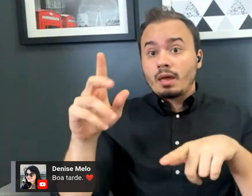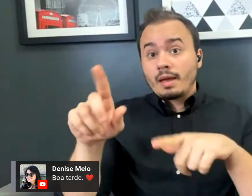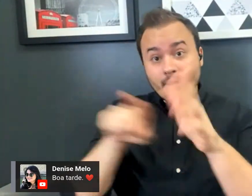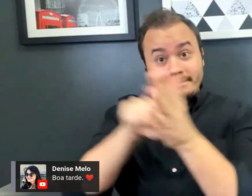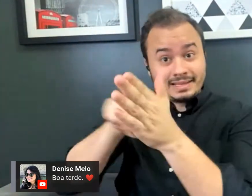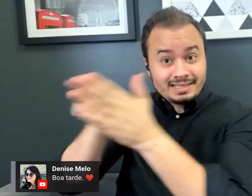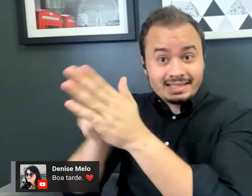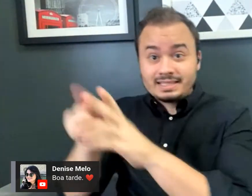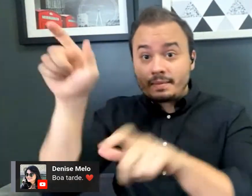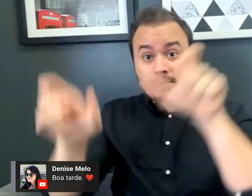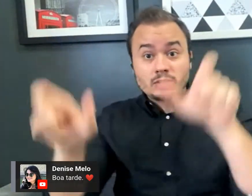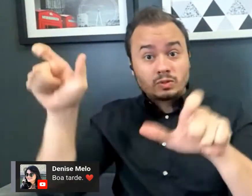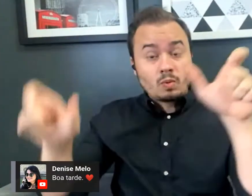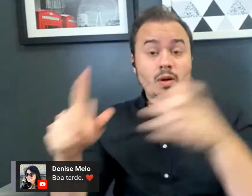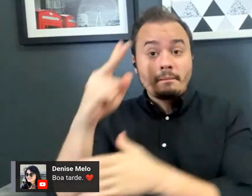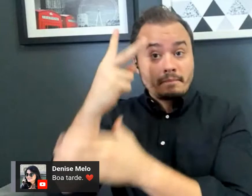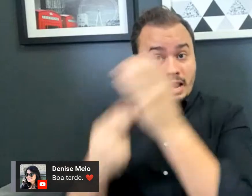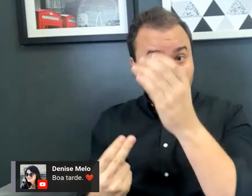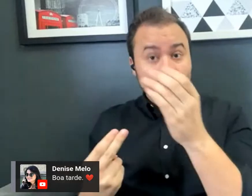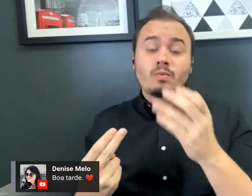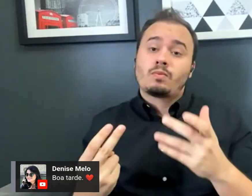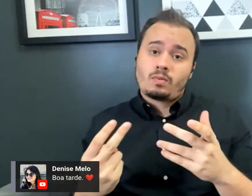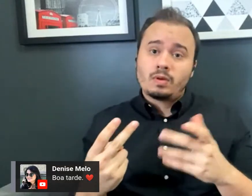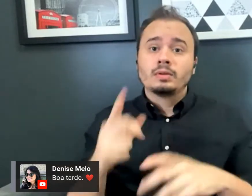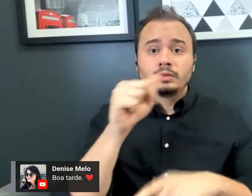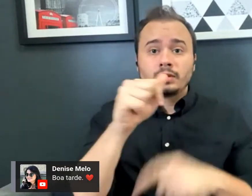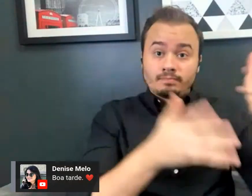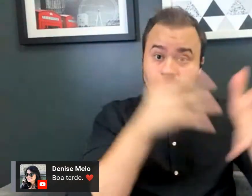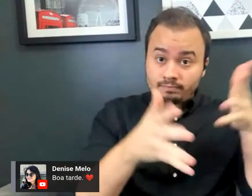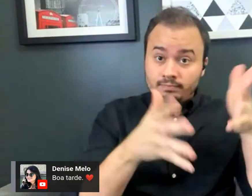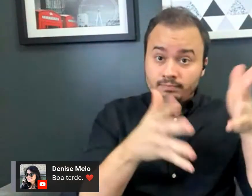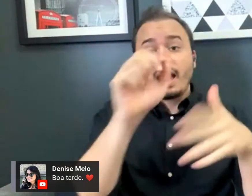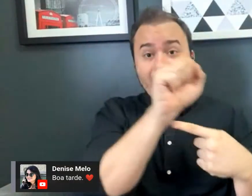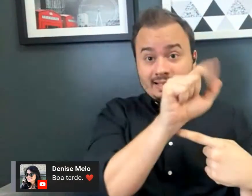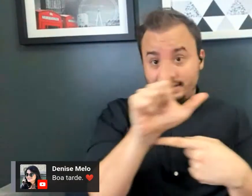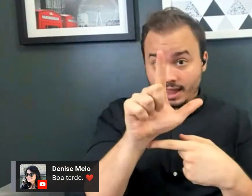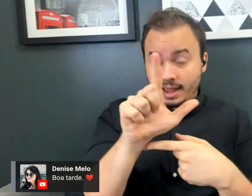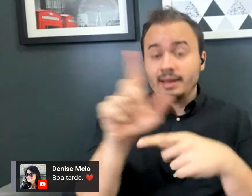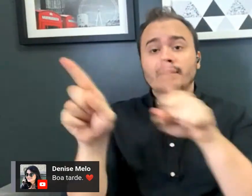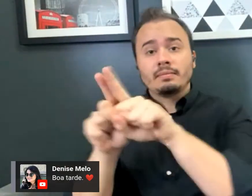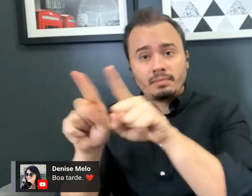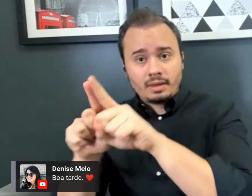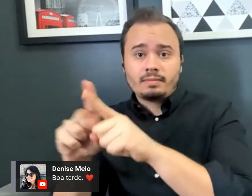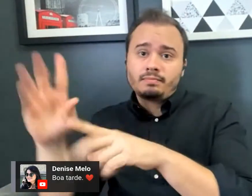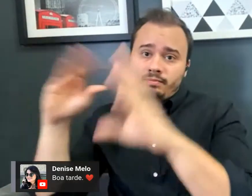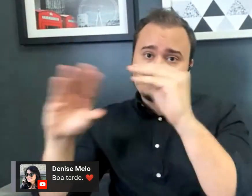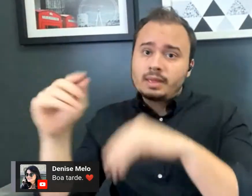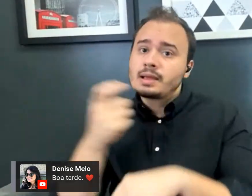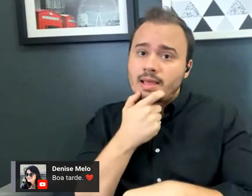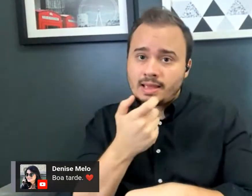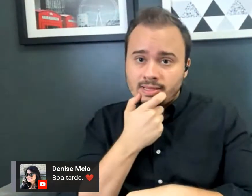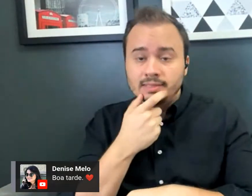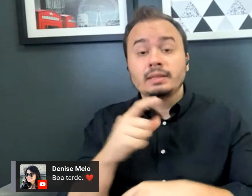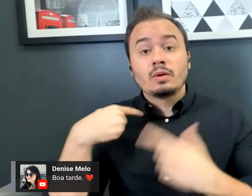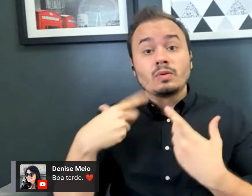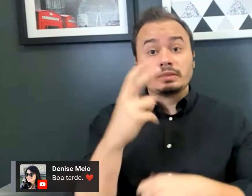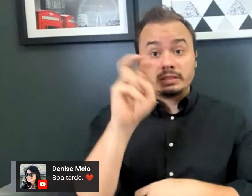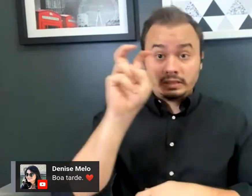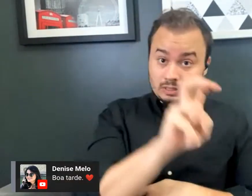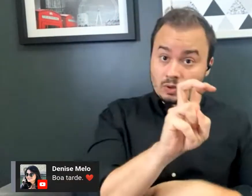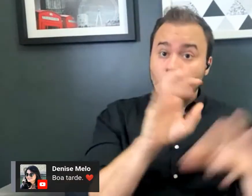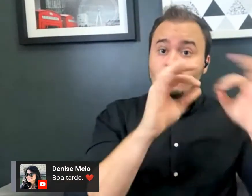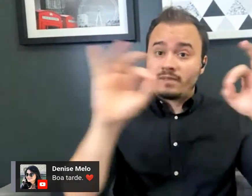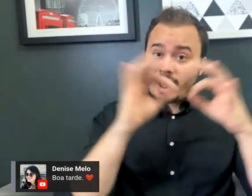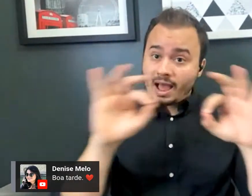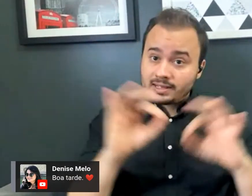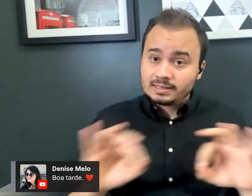they're comprehending signed sentences, the same ones in either ASL or in English, doing that same task